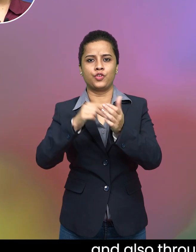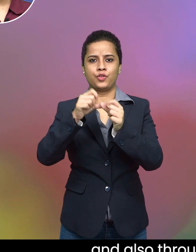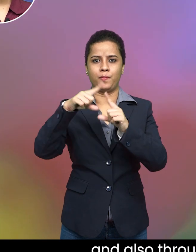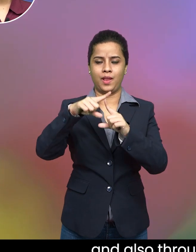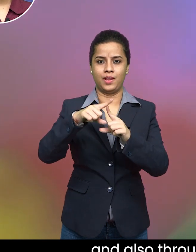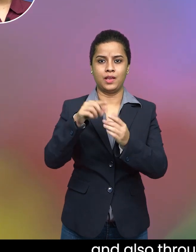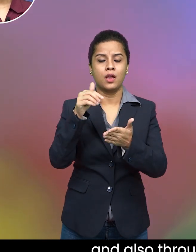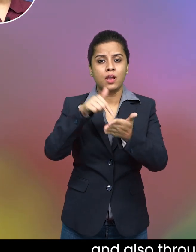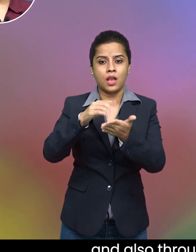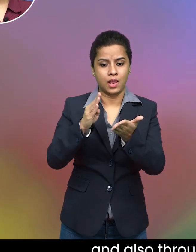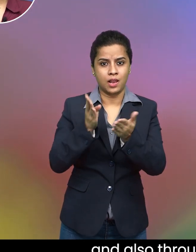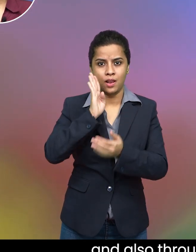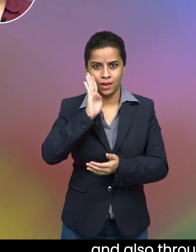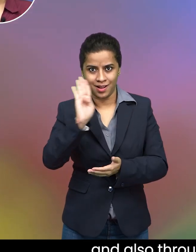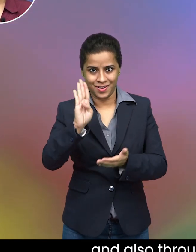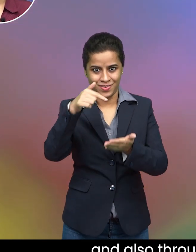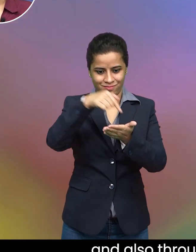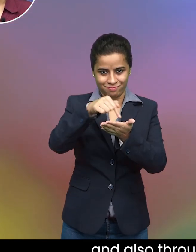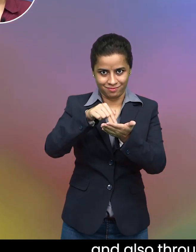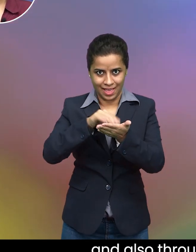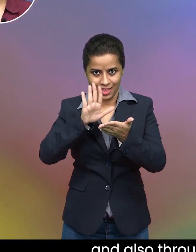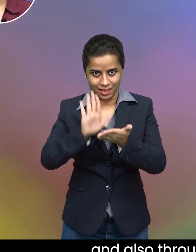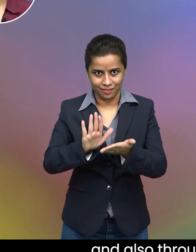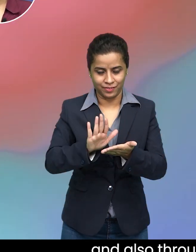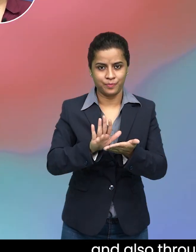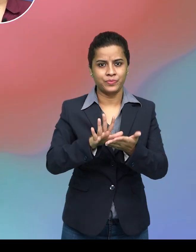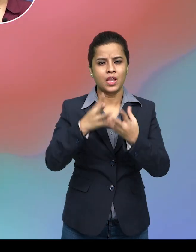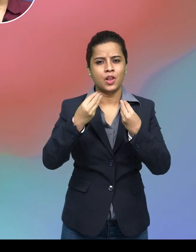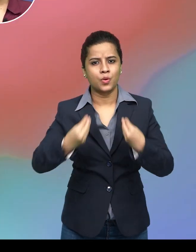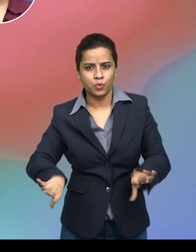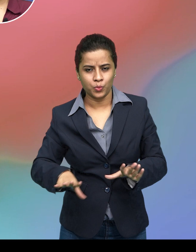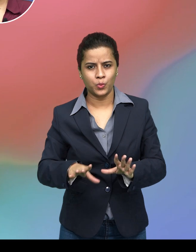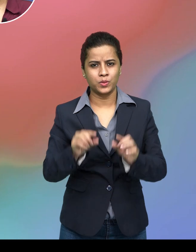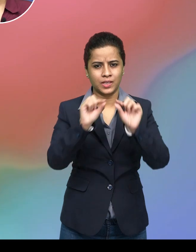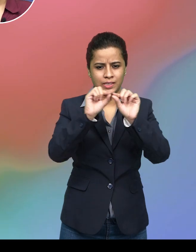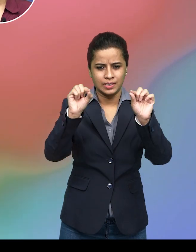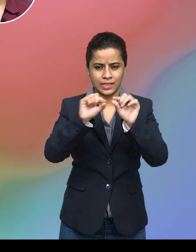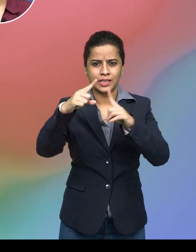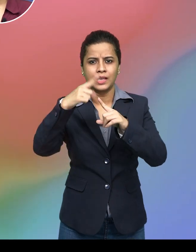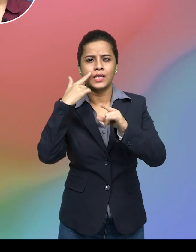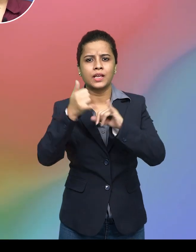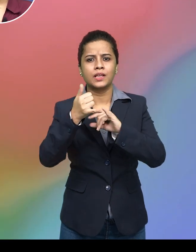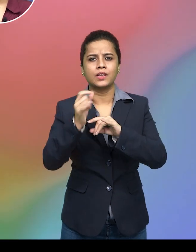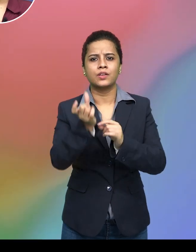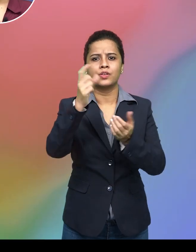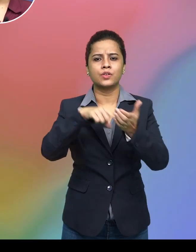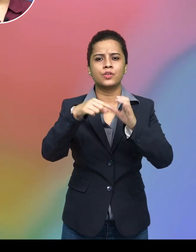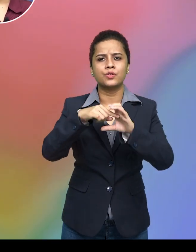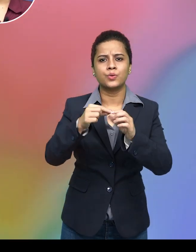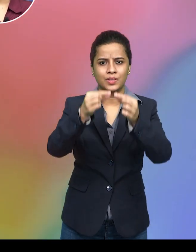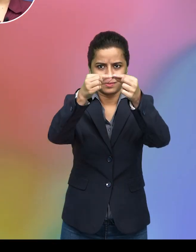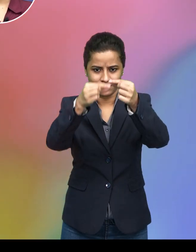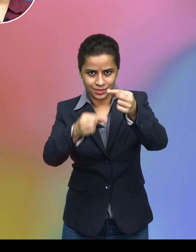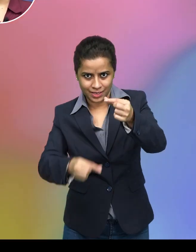also through loose tissues on stems, roots, etc.